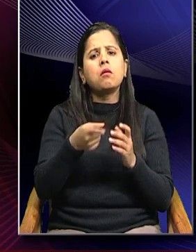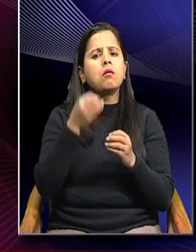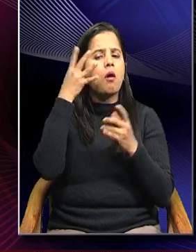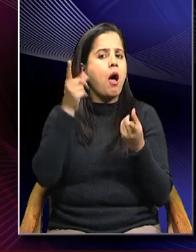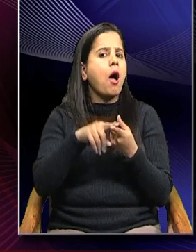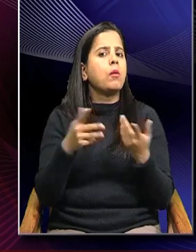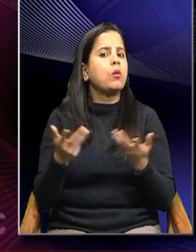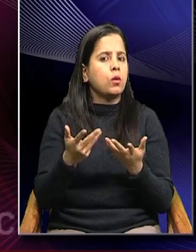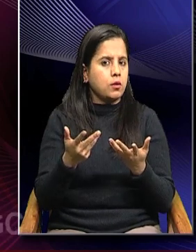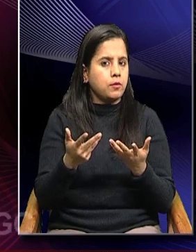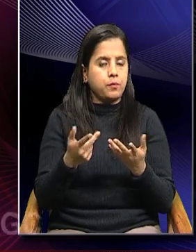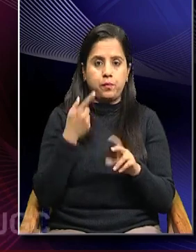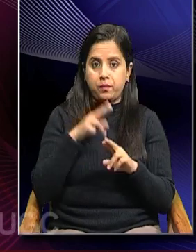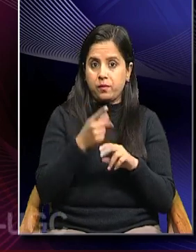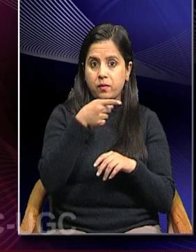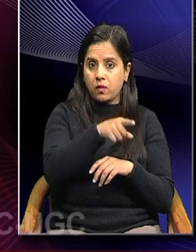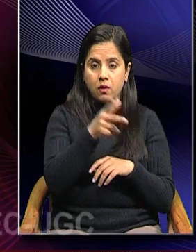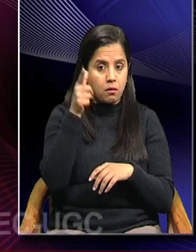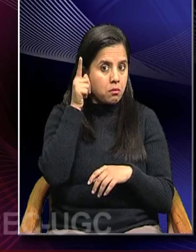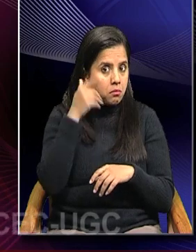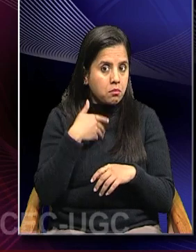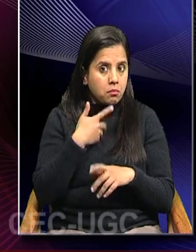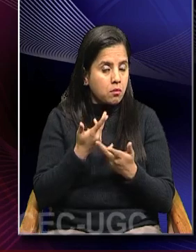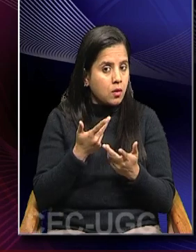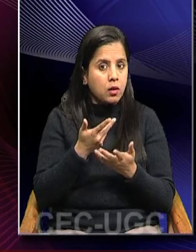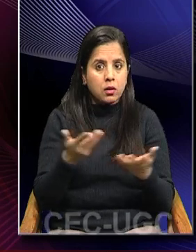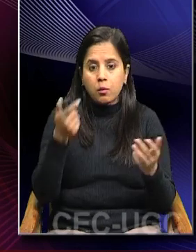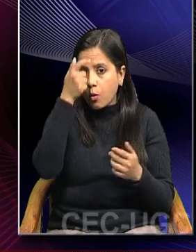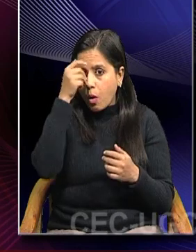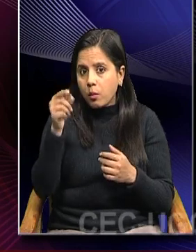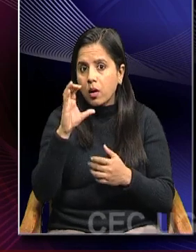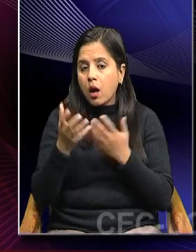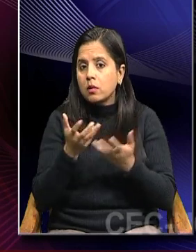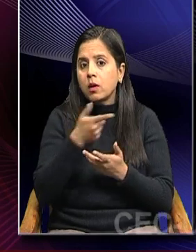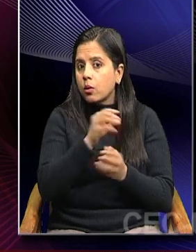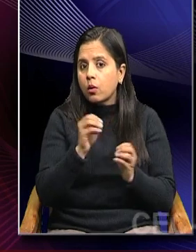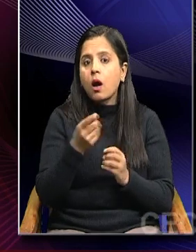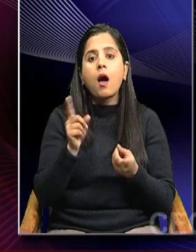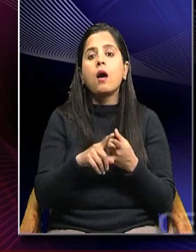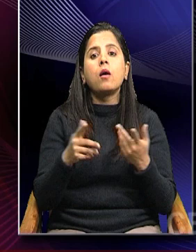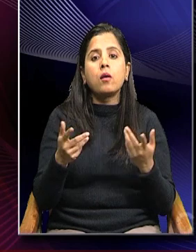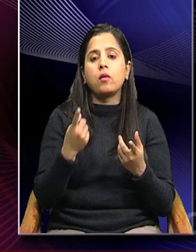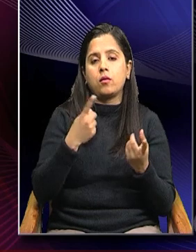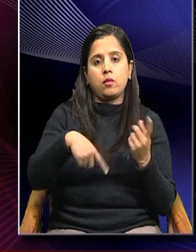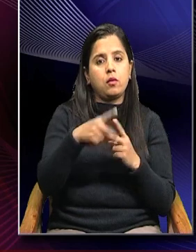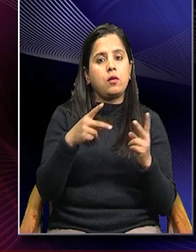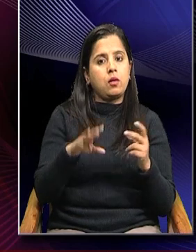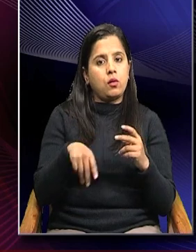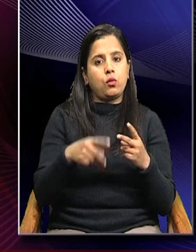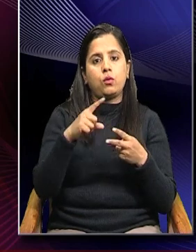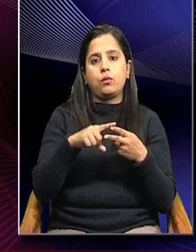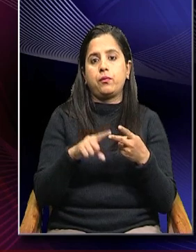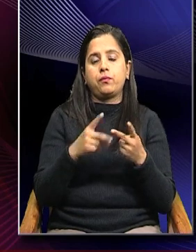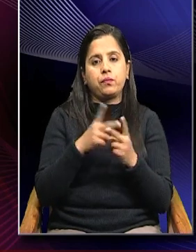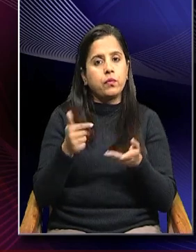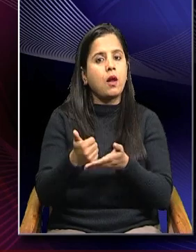happen. If they are not listening to the problems of the customers, what would happen? So they are there to, these intermediaries are there